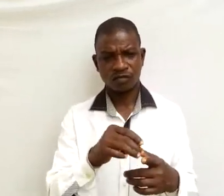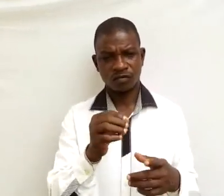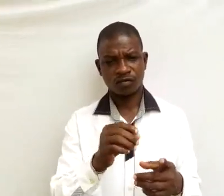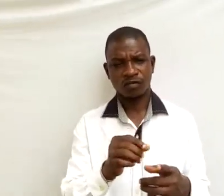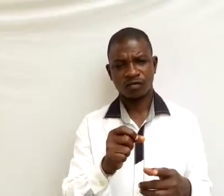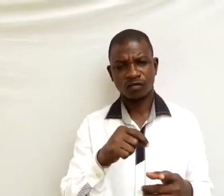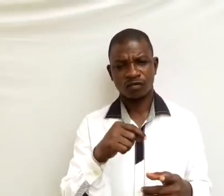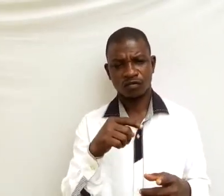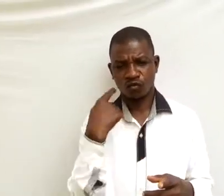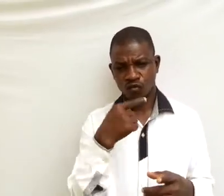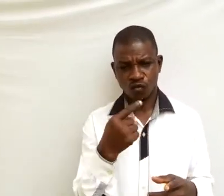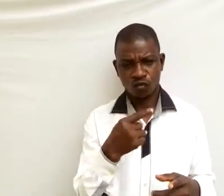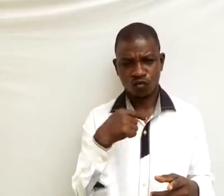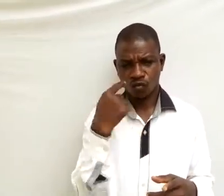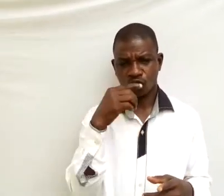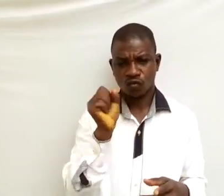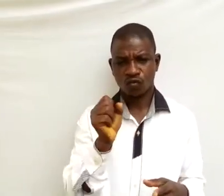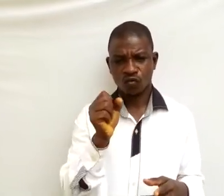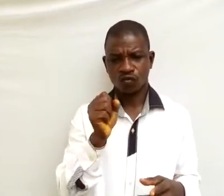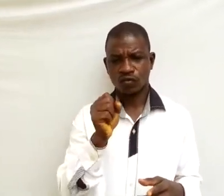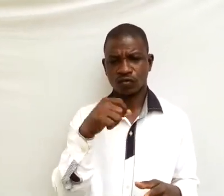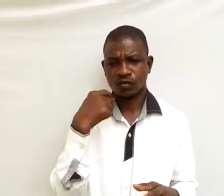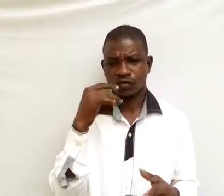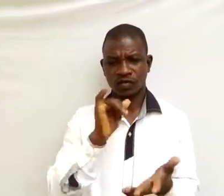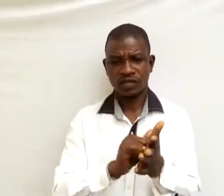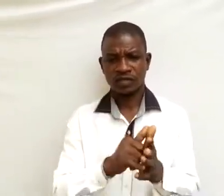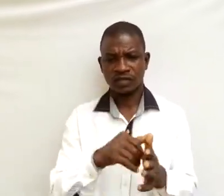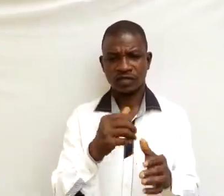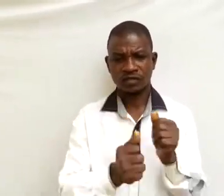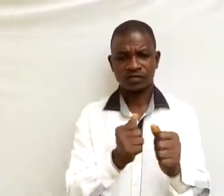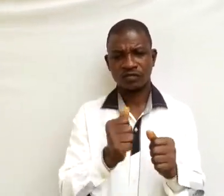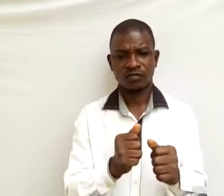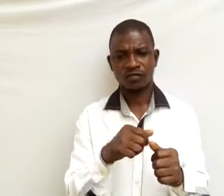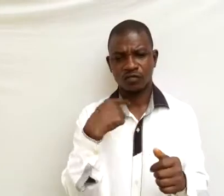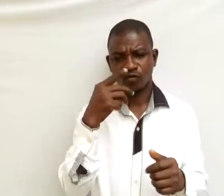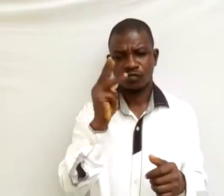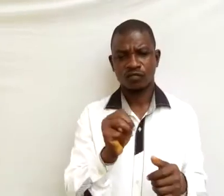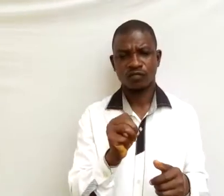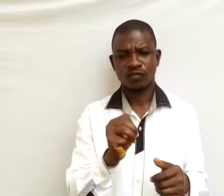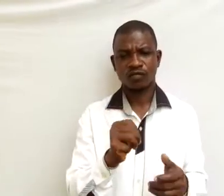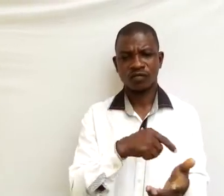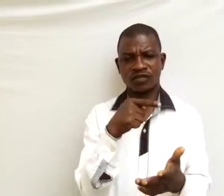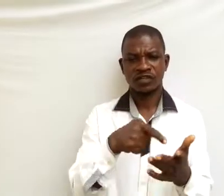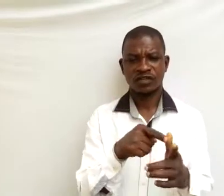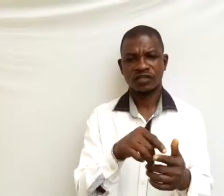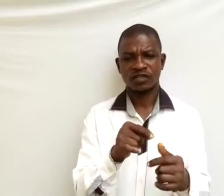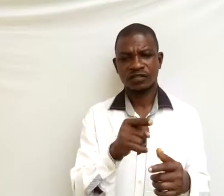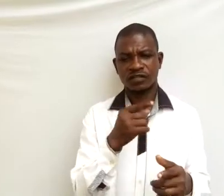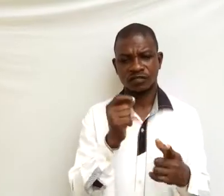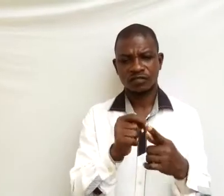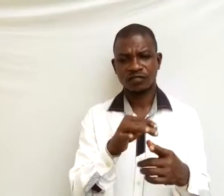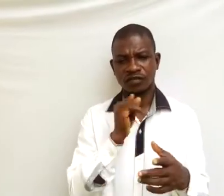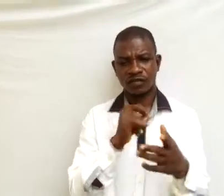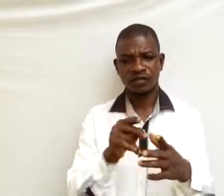would, whose, that, which, whom. These words are used to